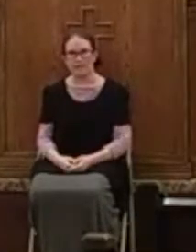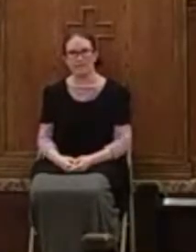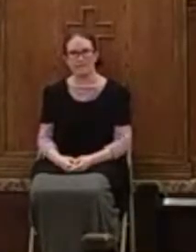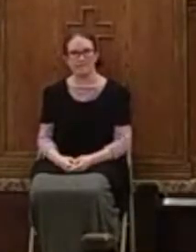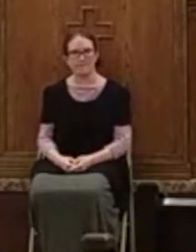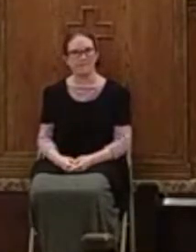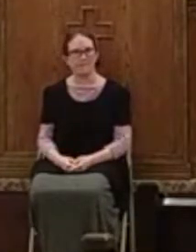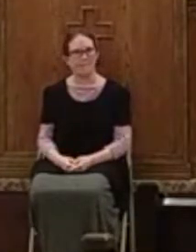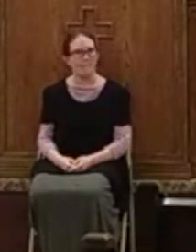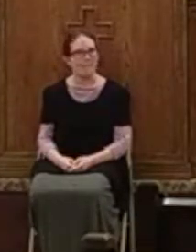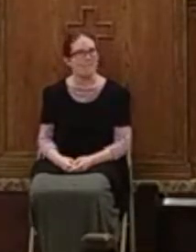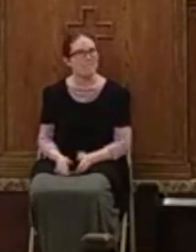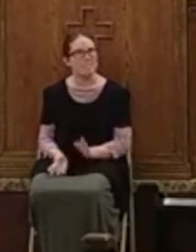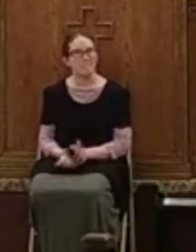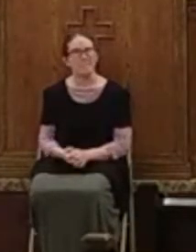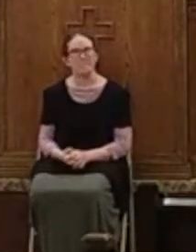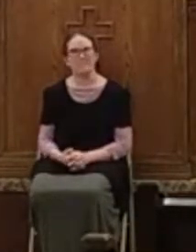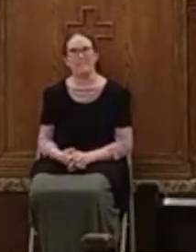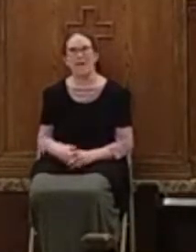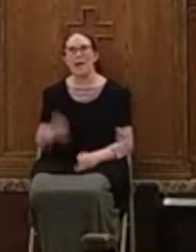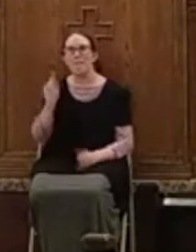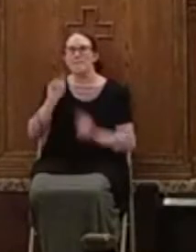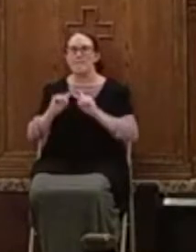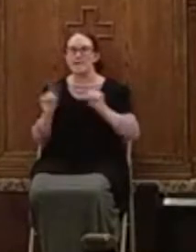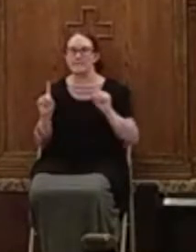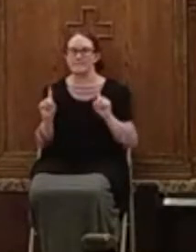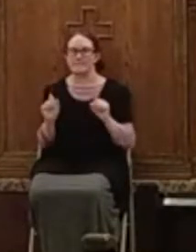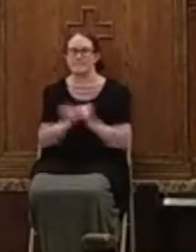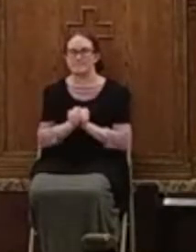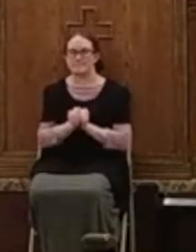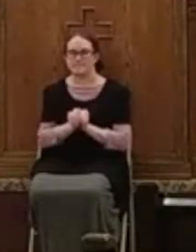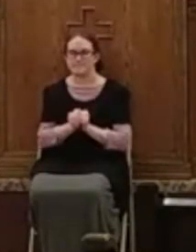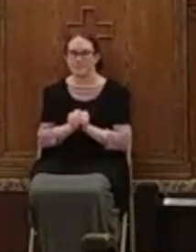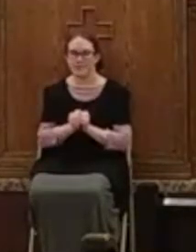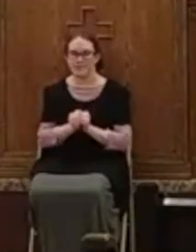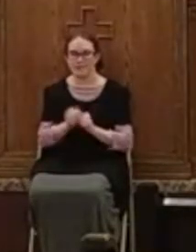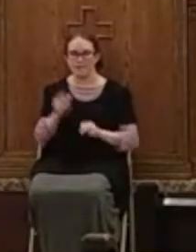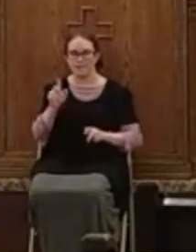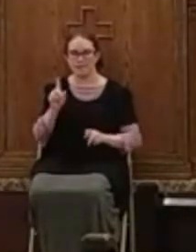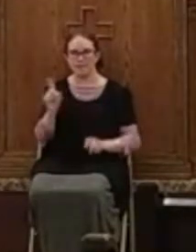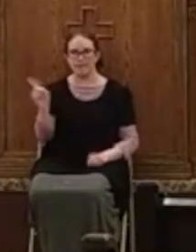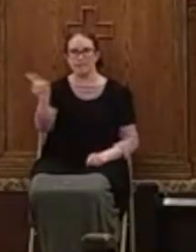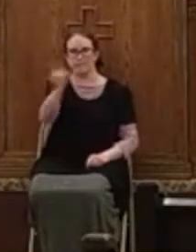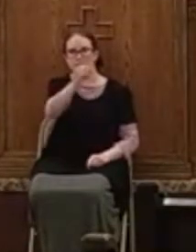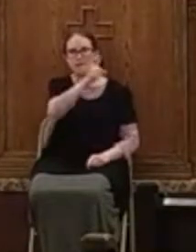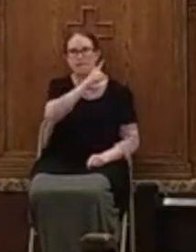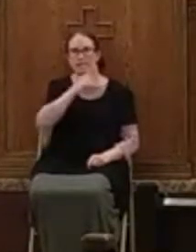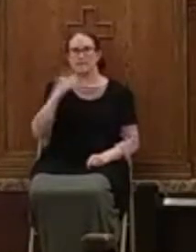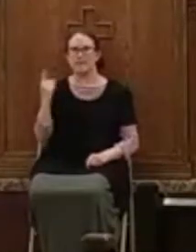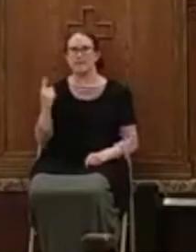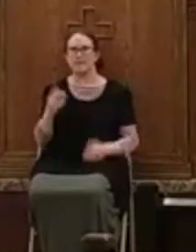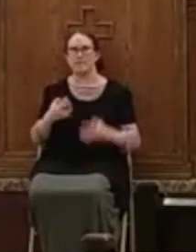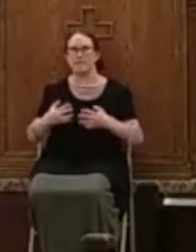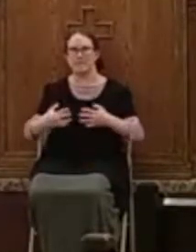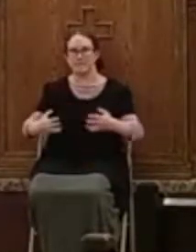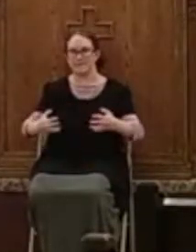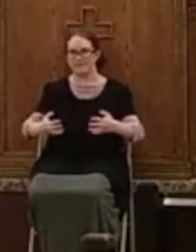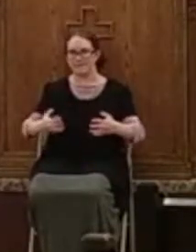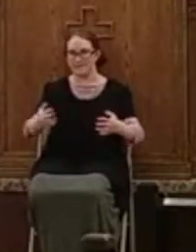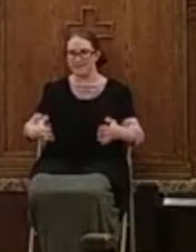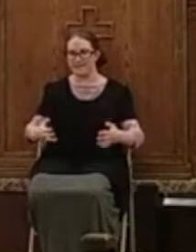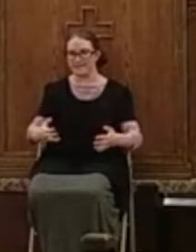No. But however, I did get to walk around with a big bag of candy and scare the kids half to